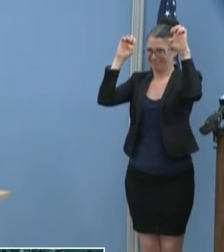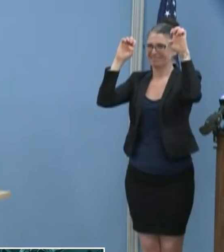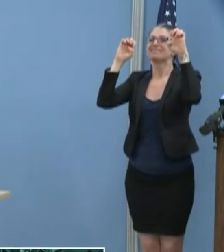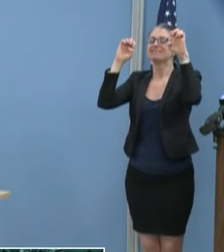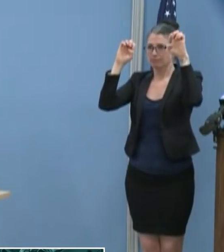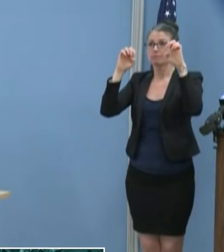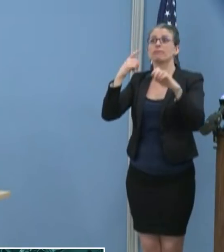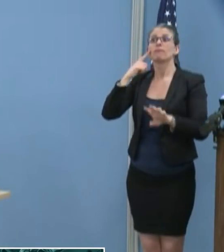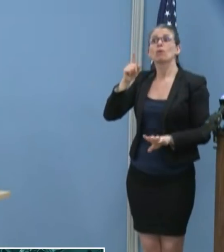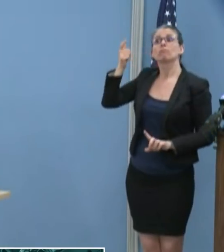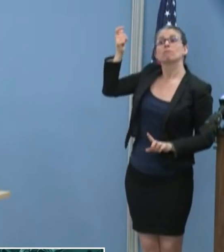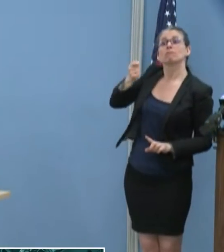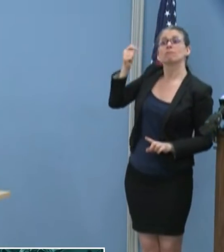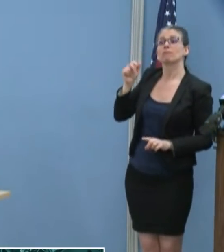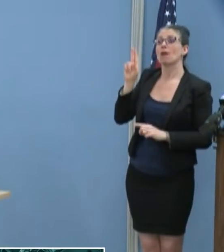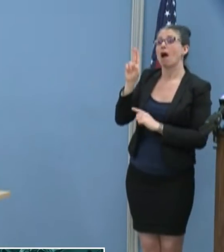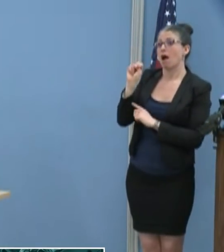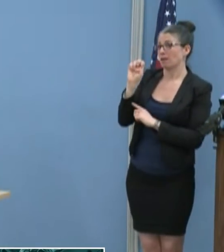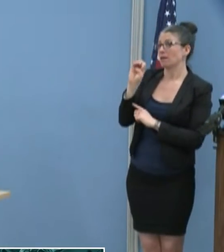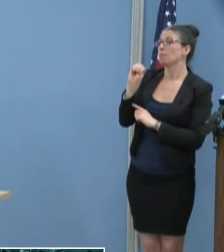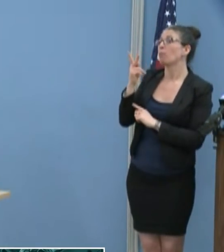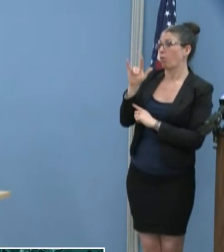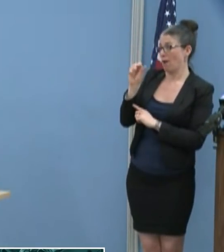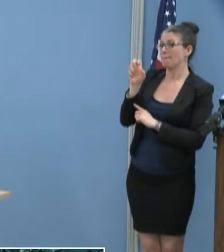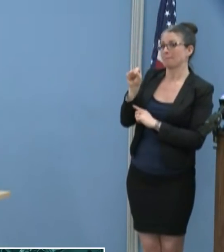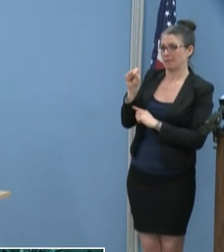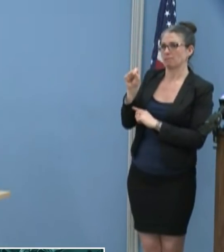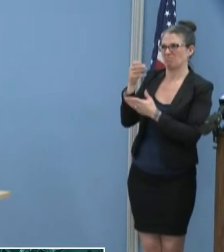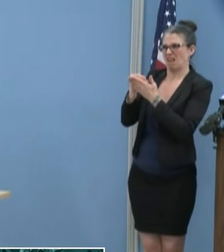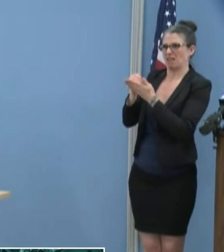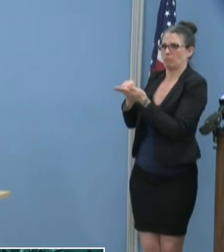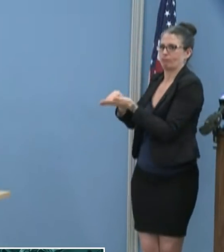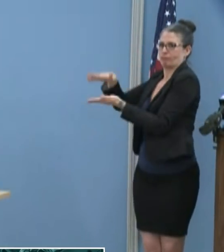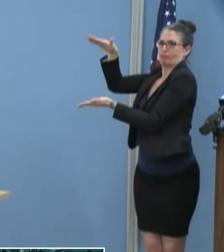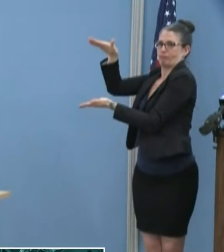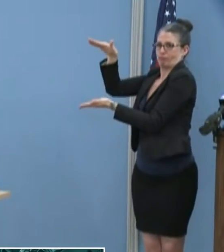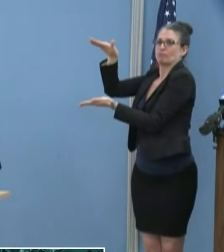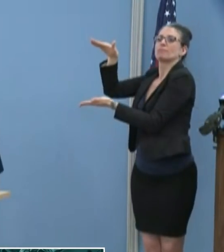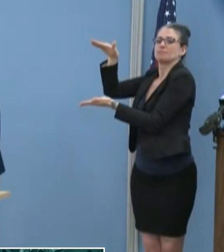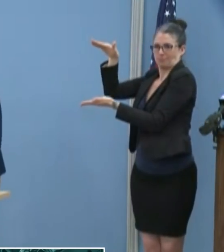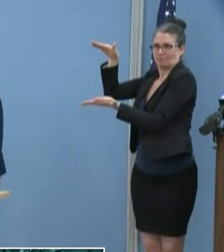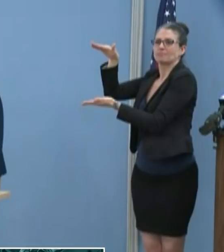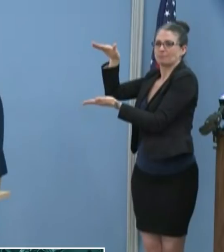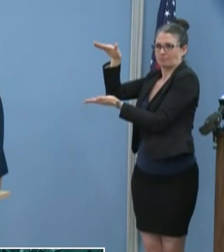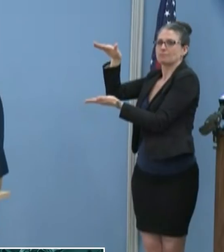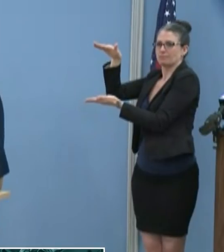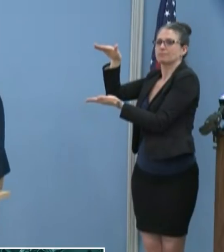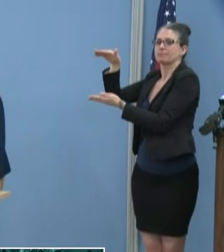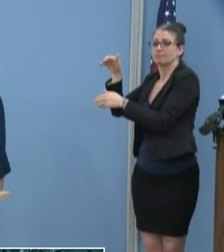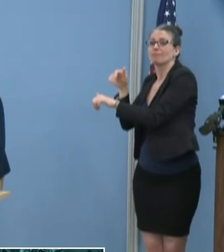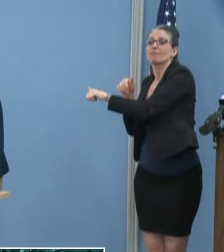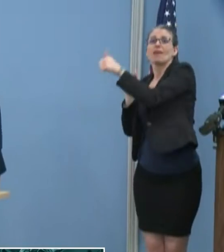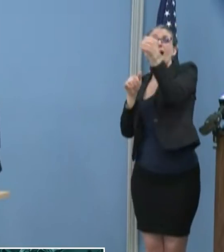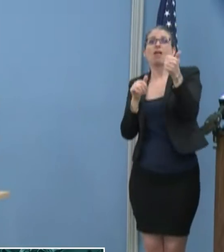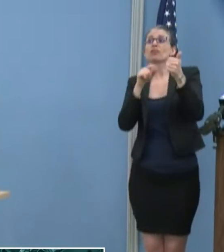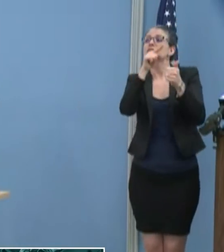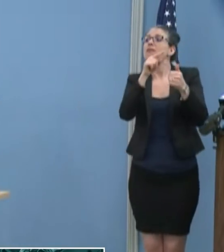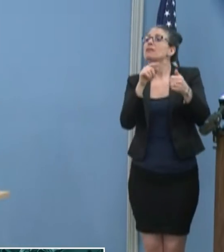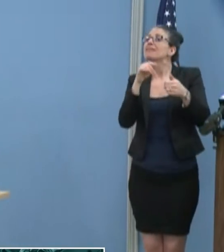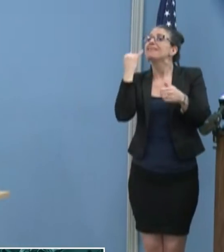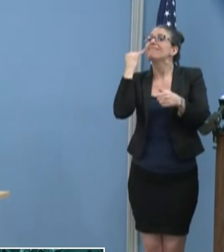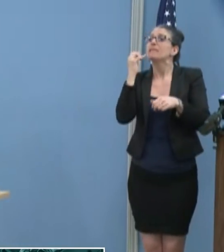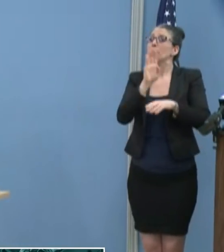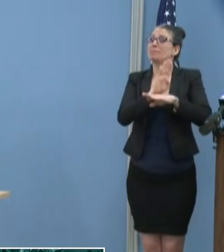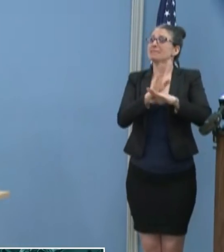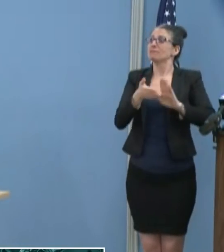will not impact employers' experience rating, but will waive the one-week waiting period that is ordinarily in